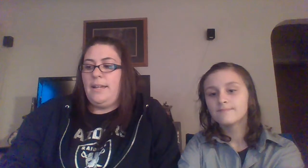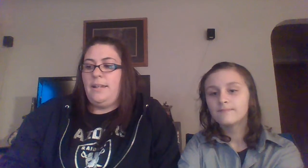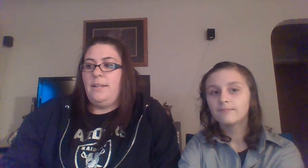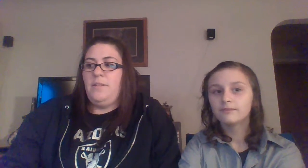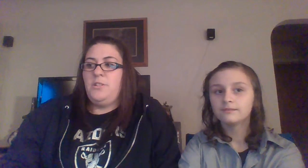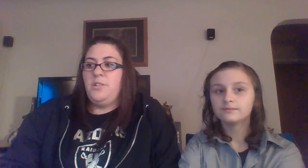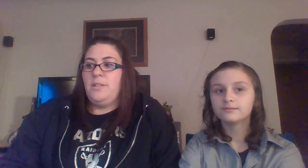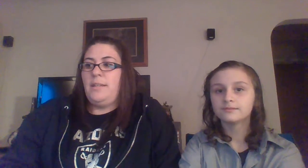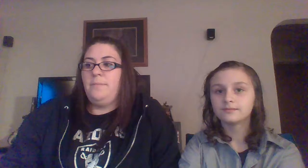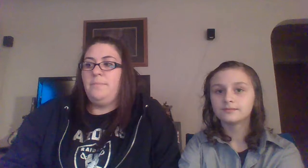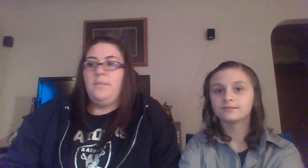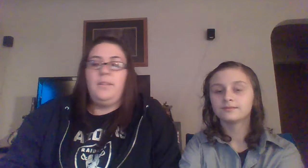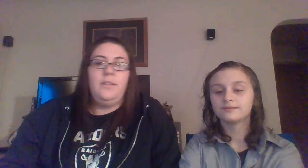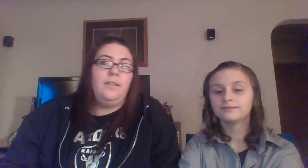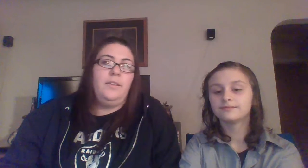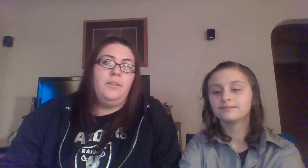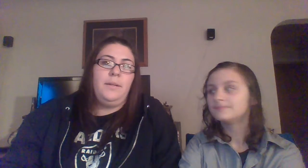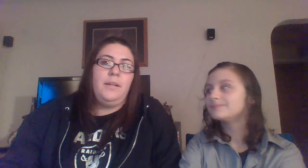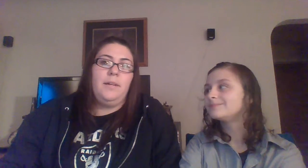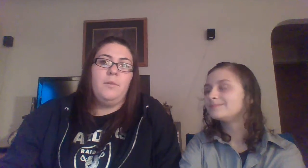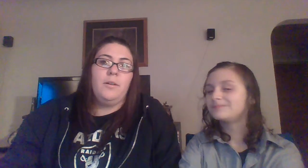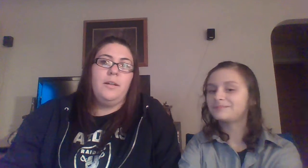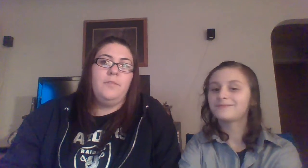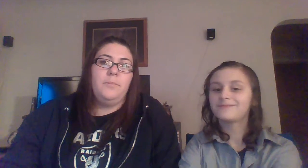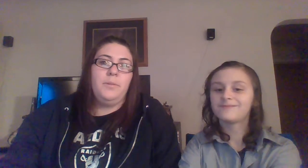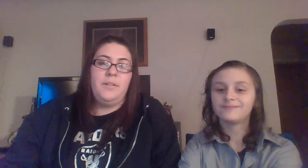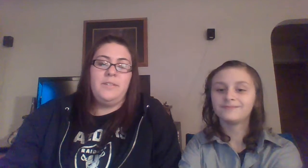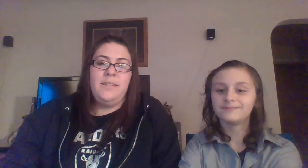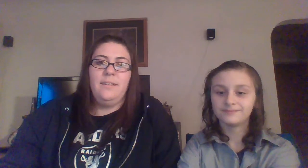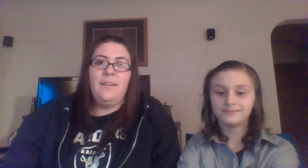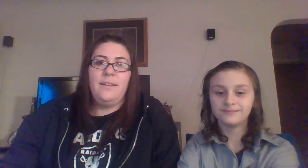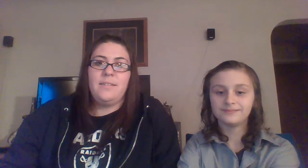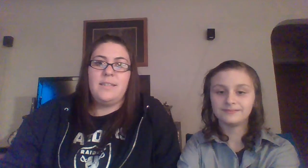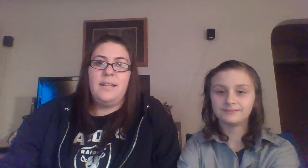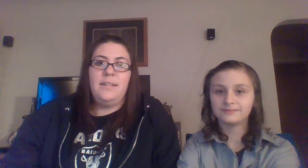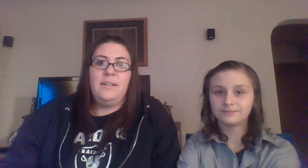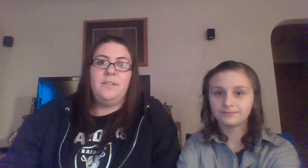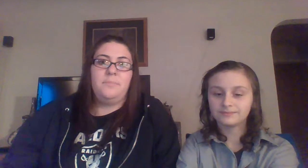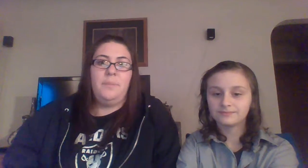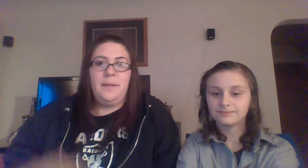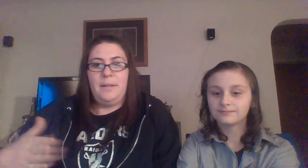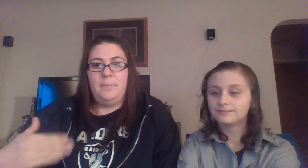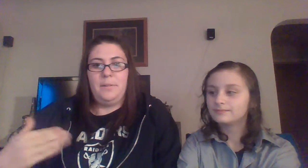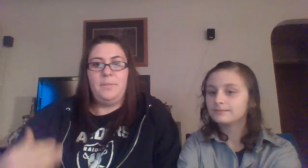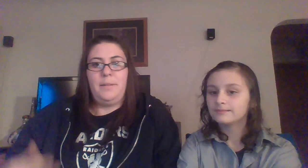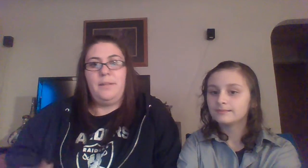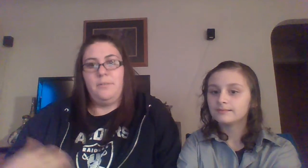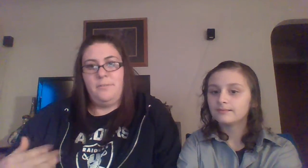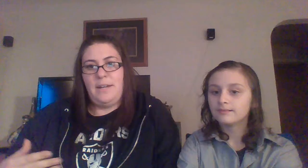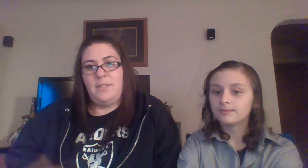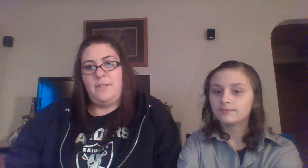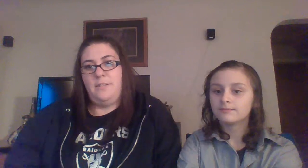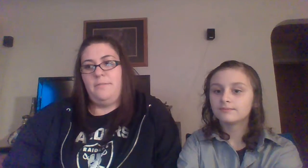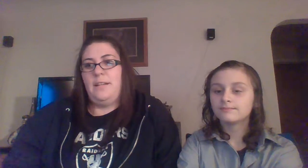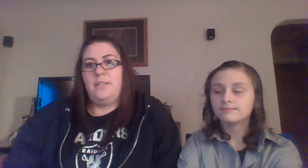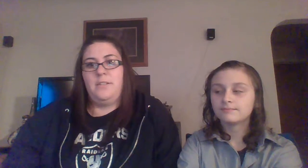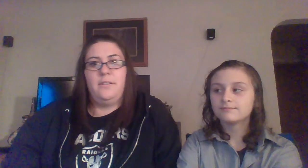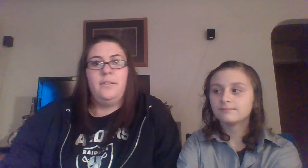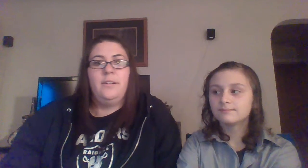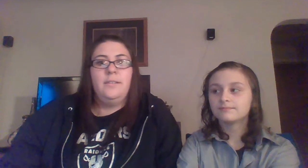And eventually you'll become more comfortable using the letters, and then it'll pick up a little bit and go faster and faster